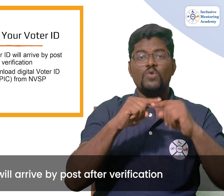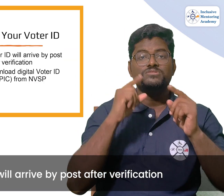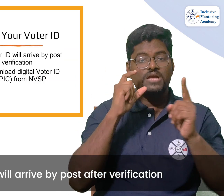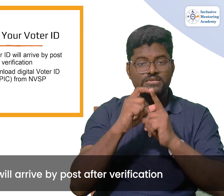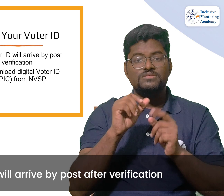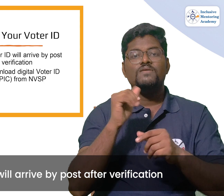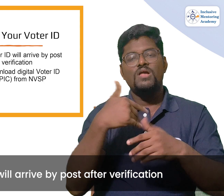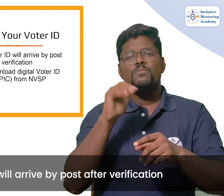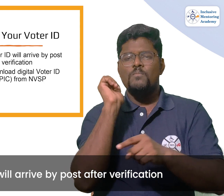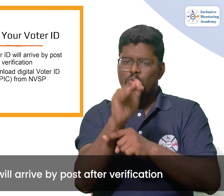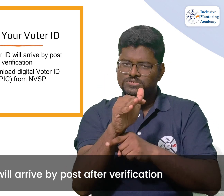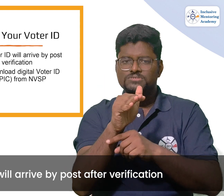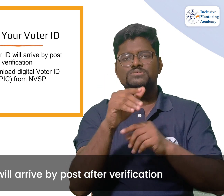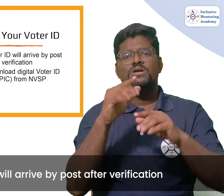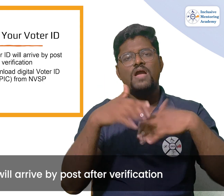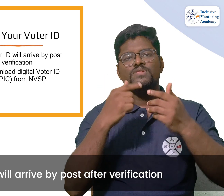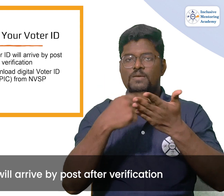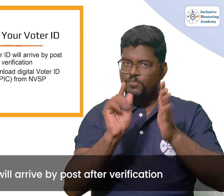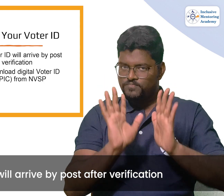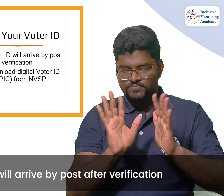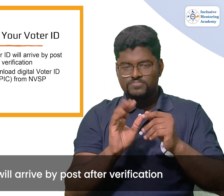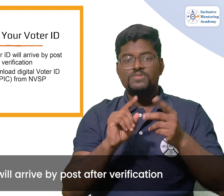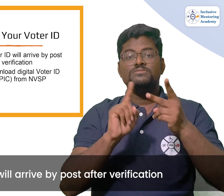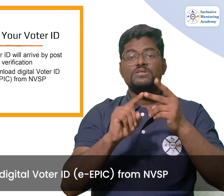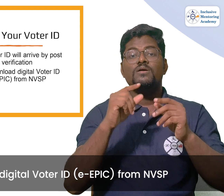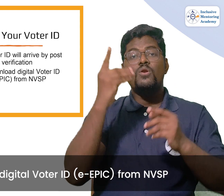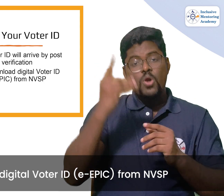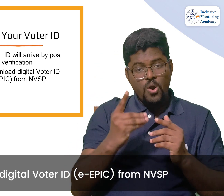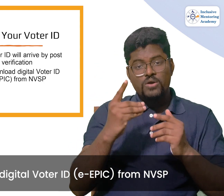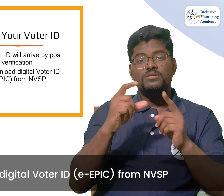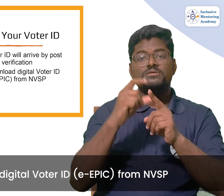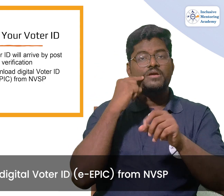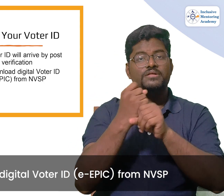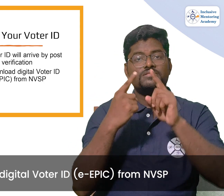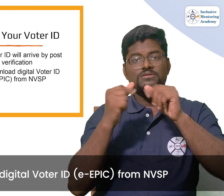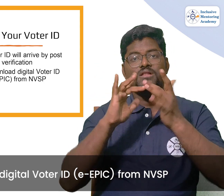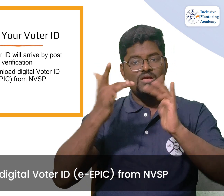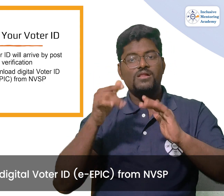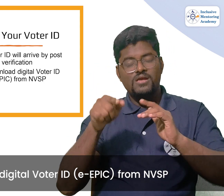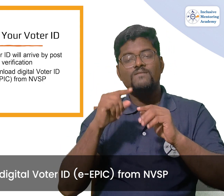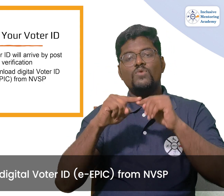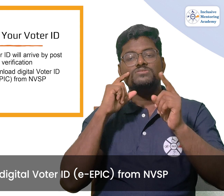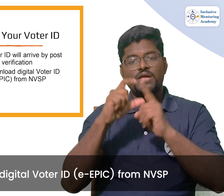Voter ID will arrive by post after verification. Download digital voter ID,